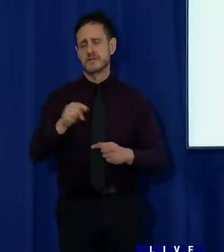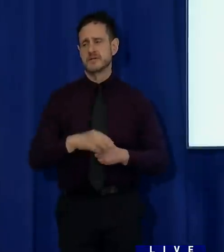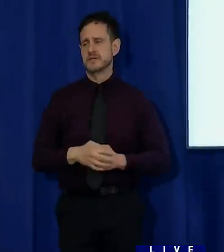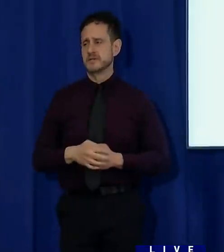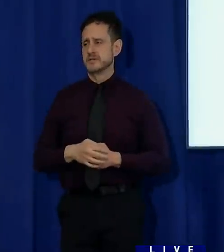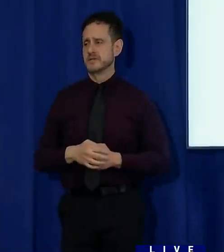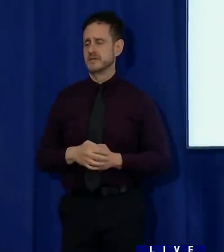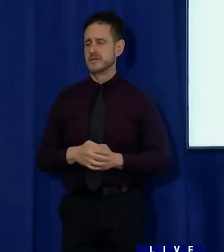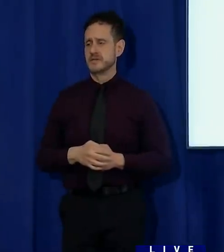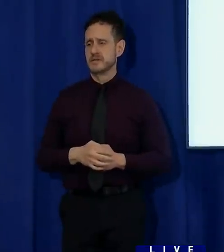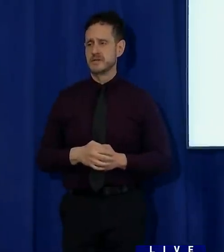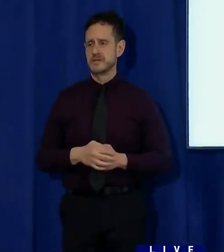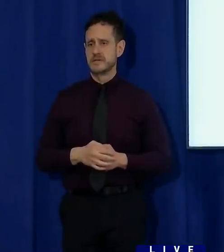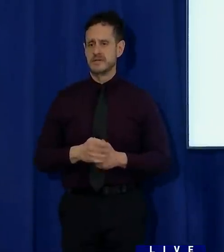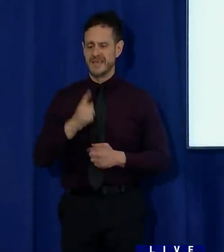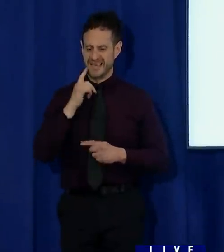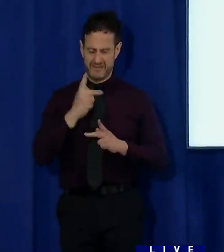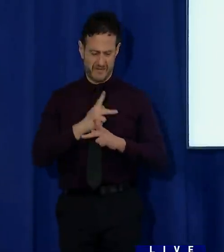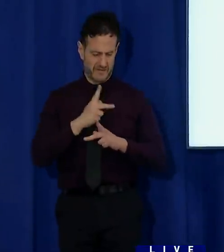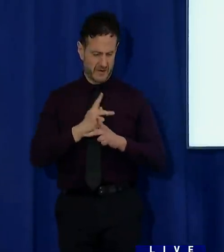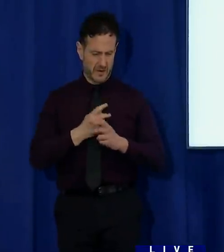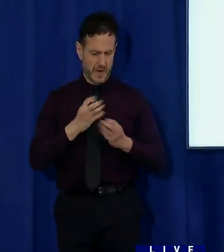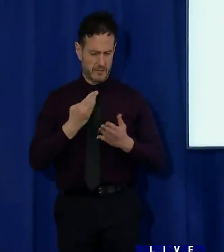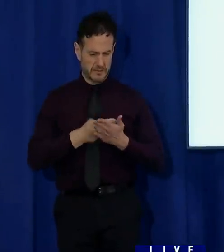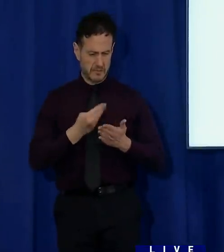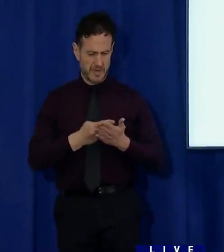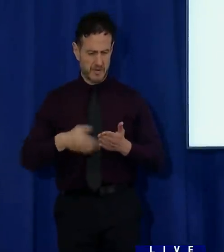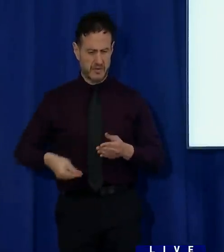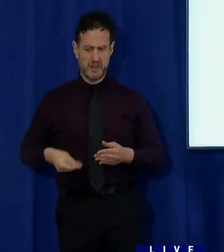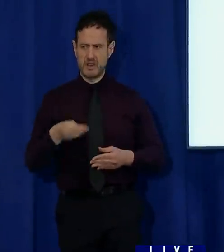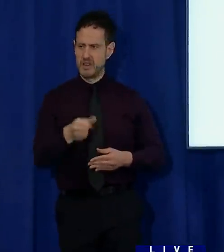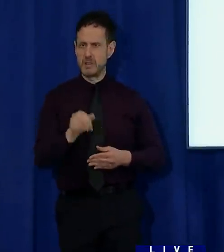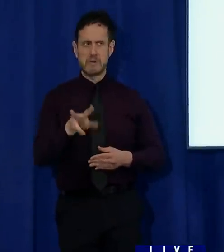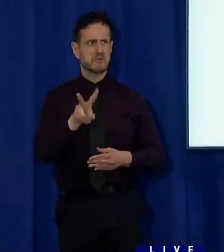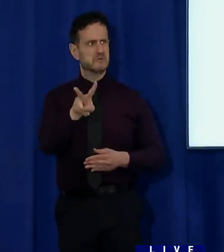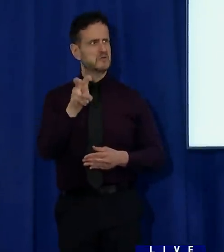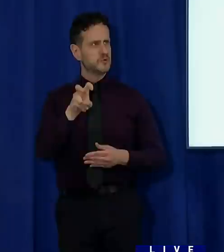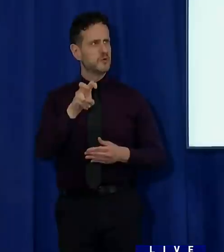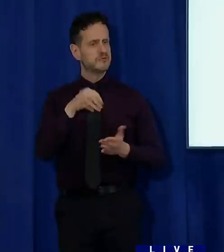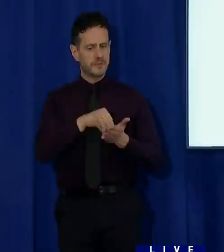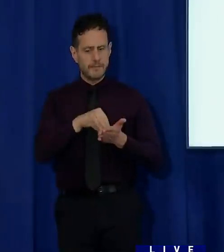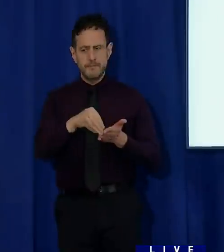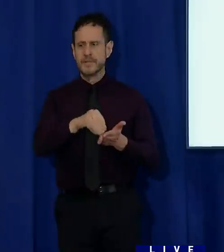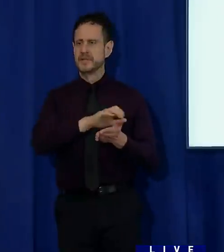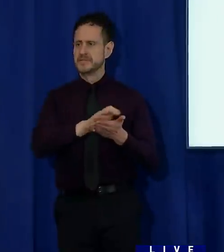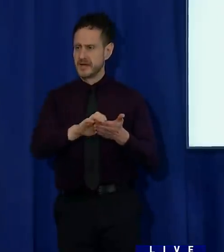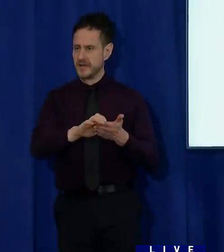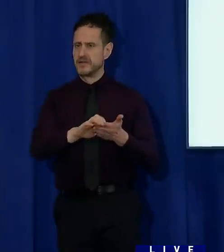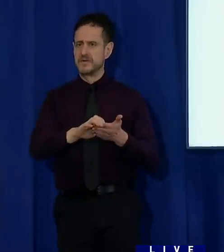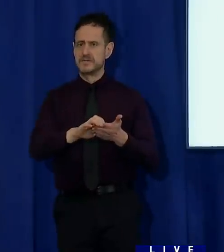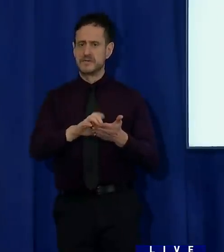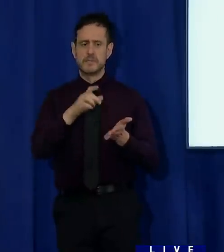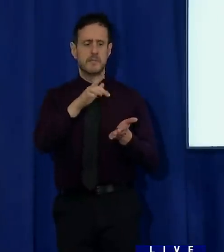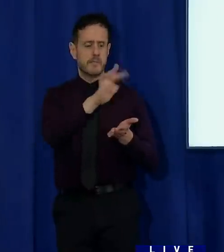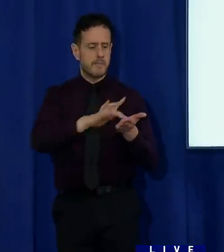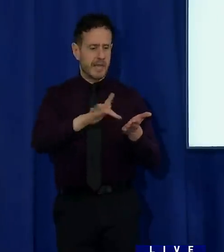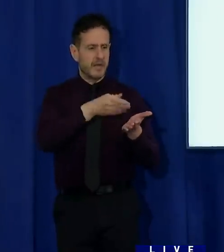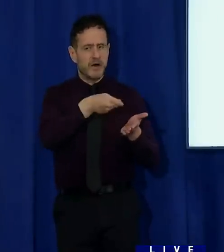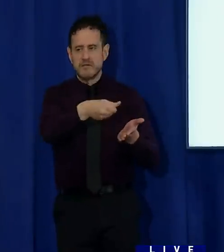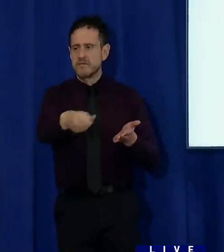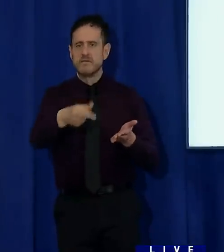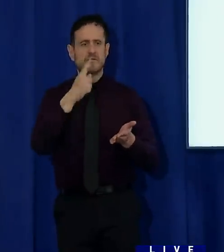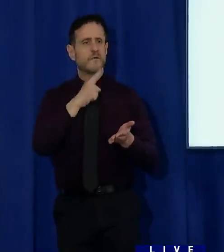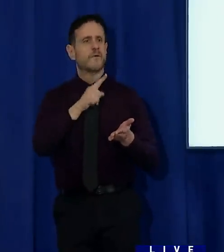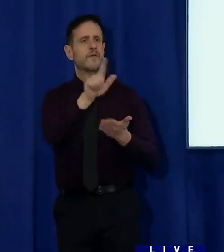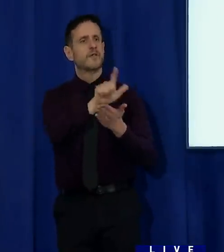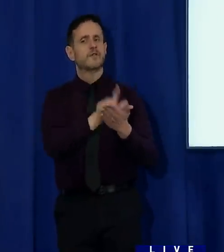Even if you calculated the dollars, the city's probably spent about $200 million and counting on misconduct